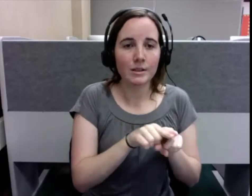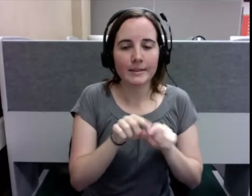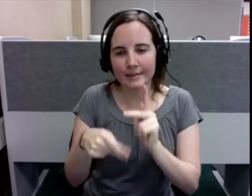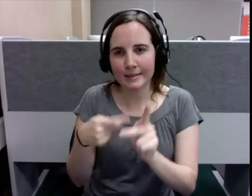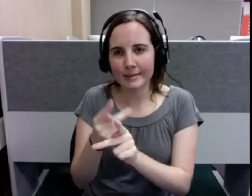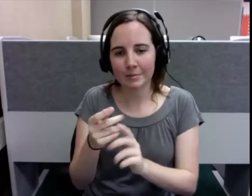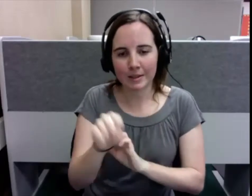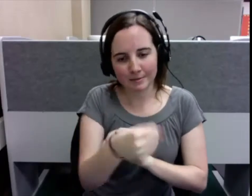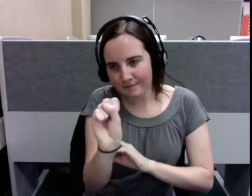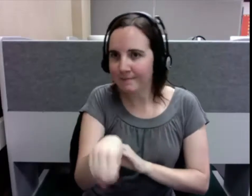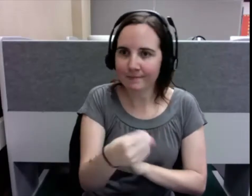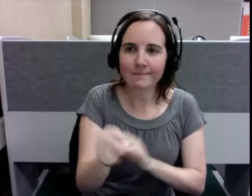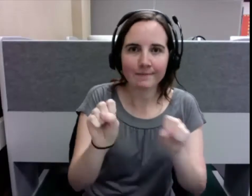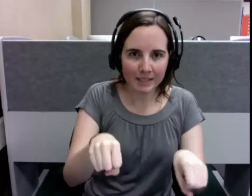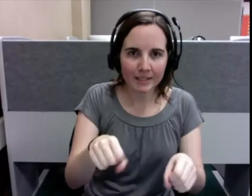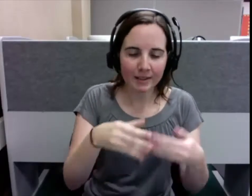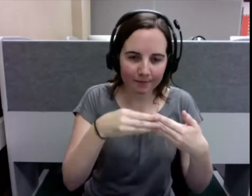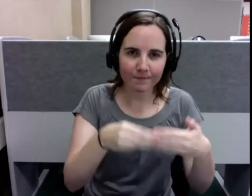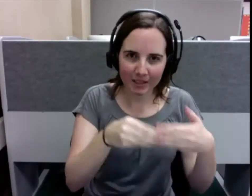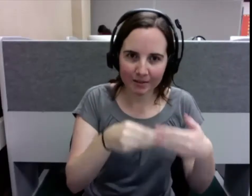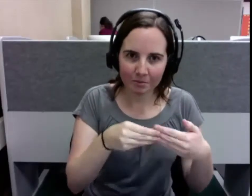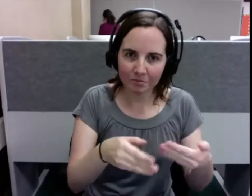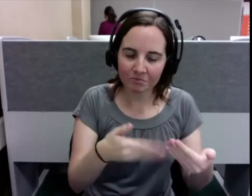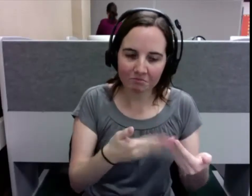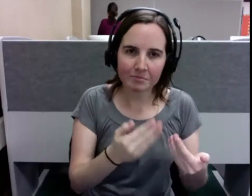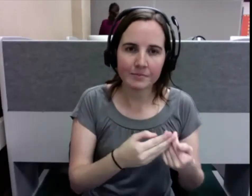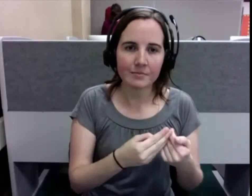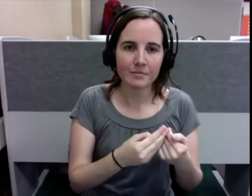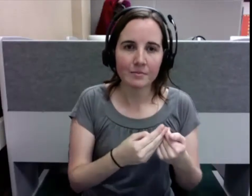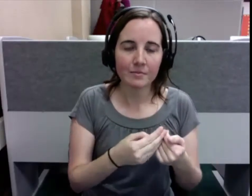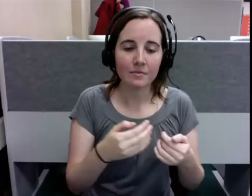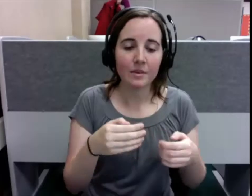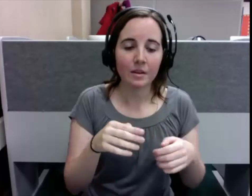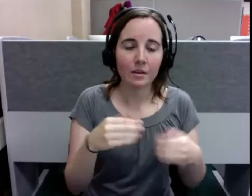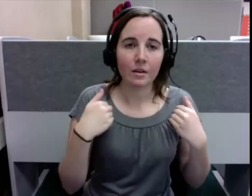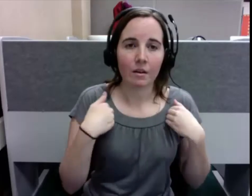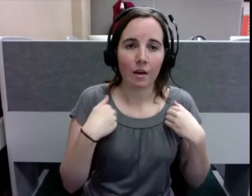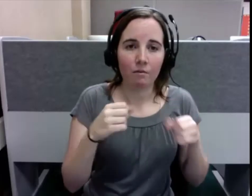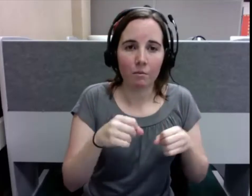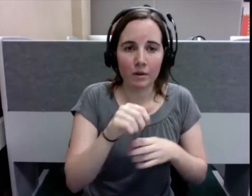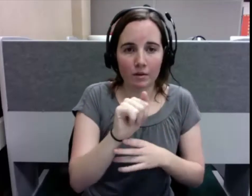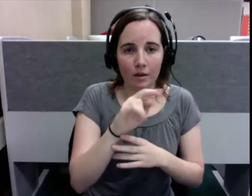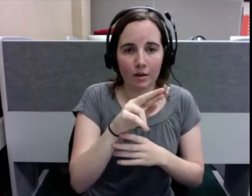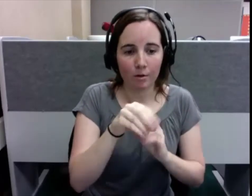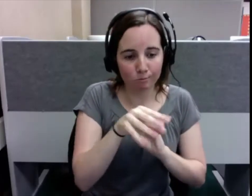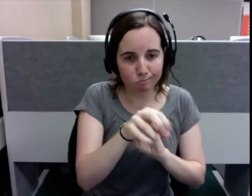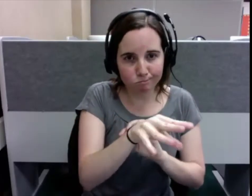very flexible. There's a port on the scope to blow air into the colon. There's a suction port, and there's